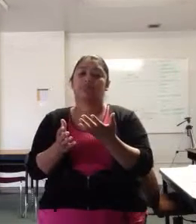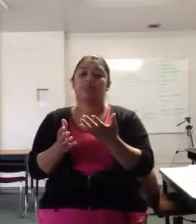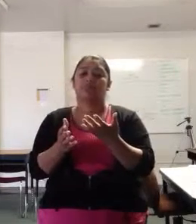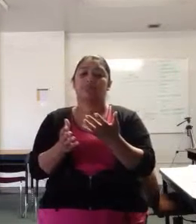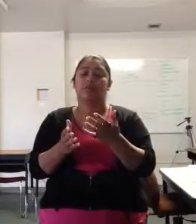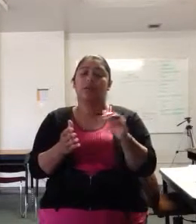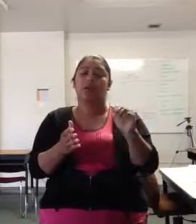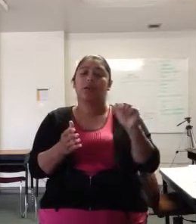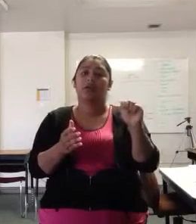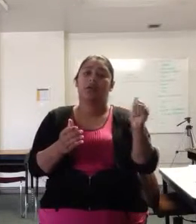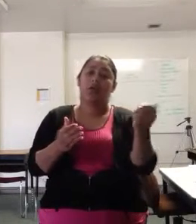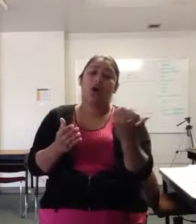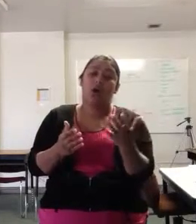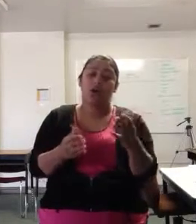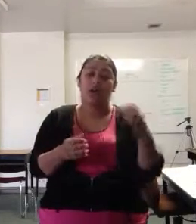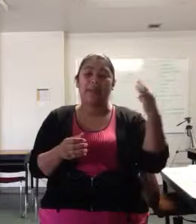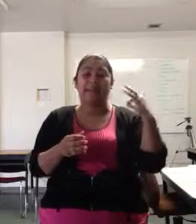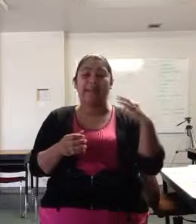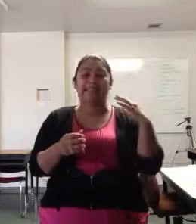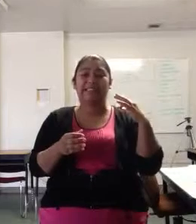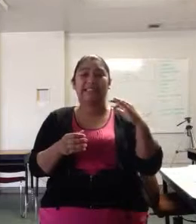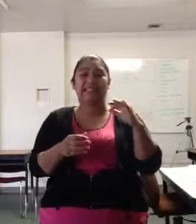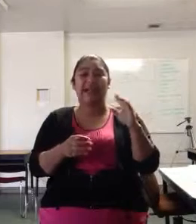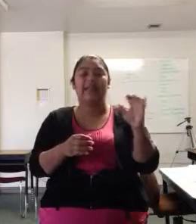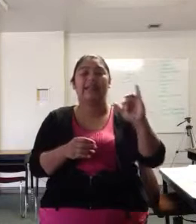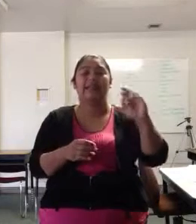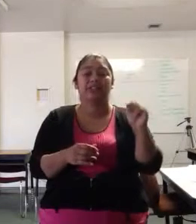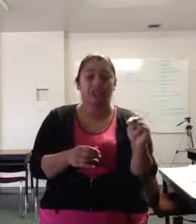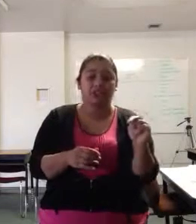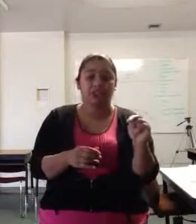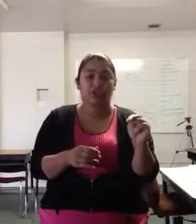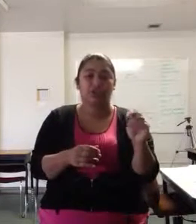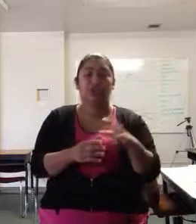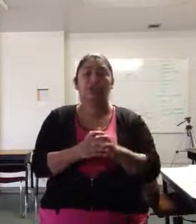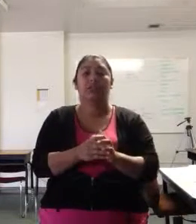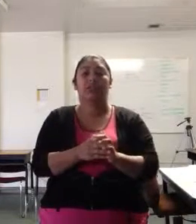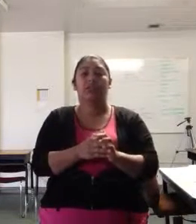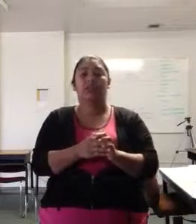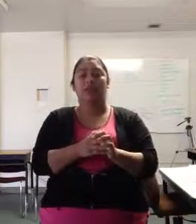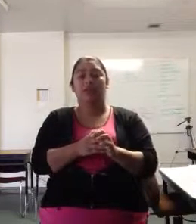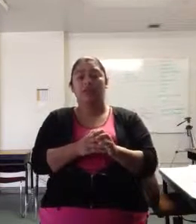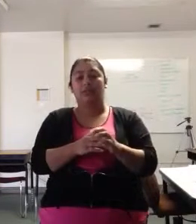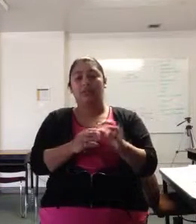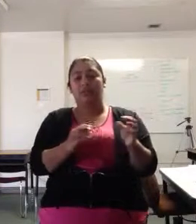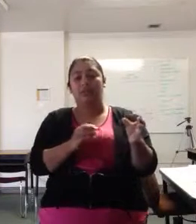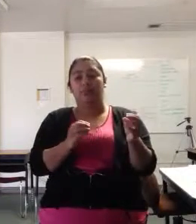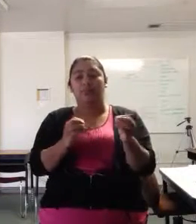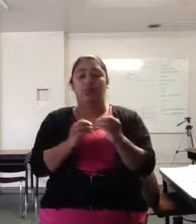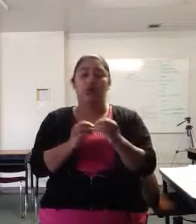all applications of integers. So some real world examples of integers. Let's say